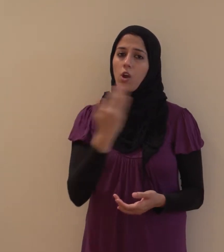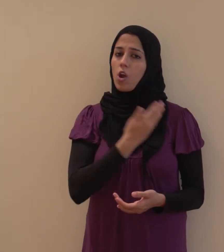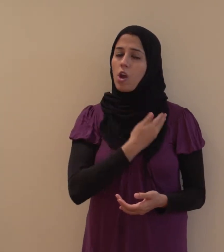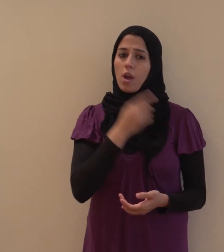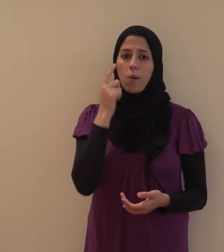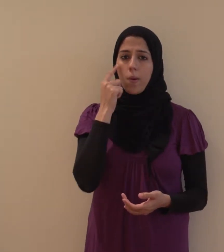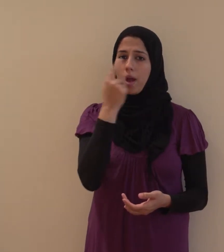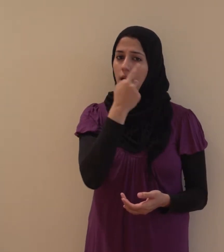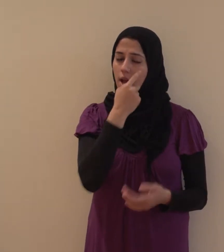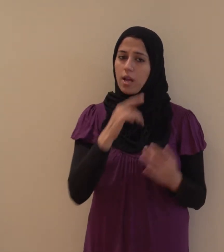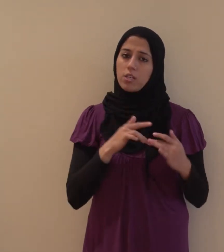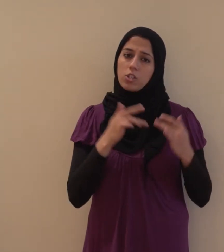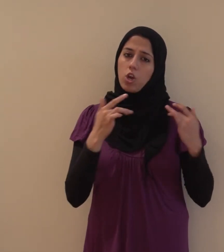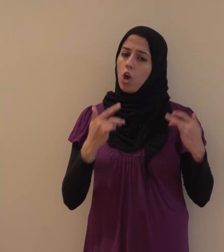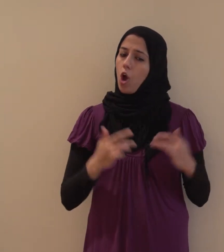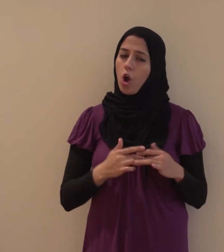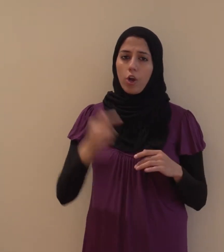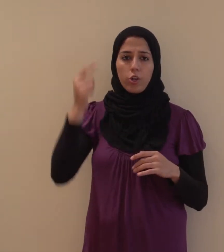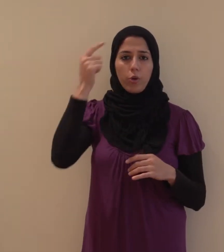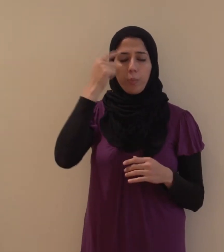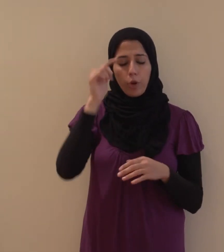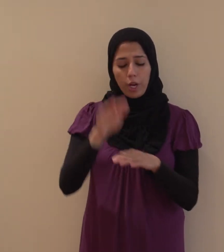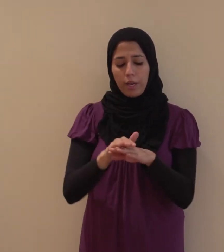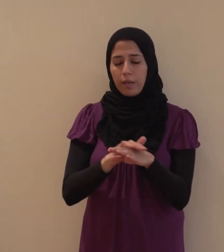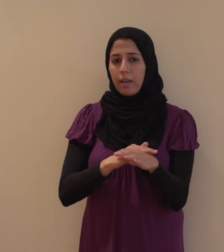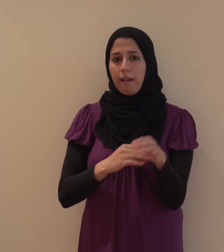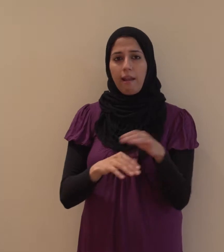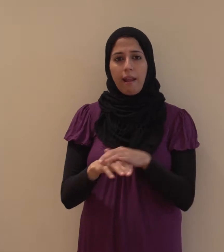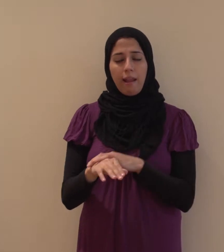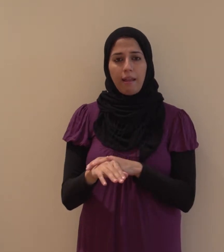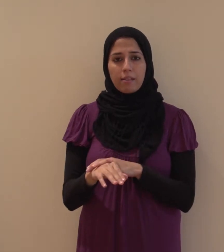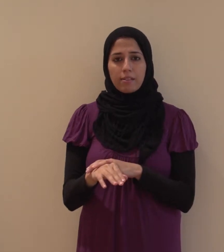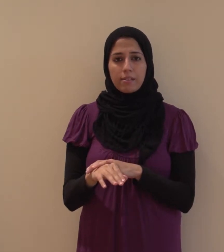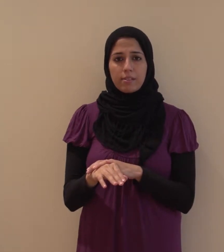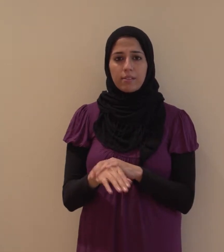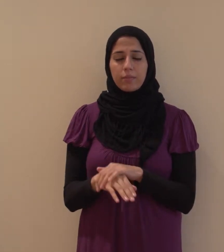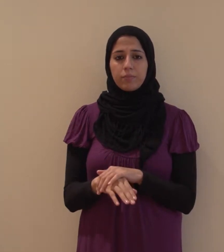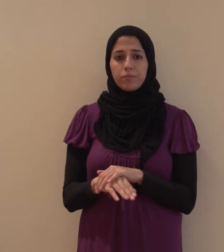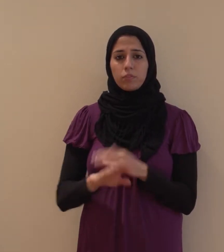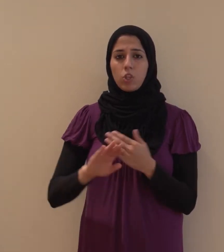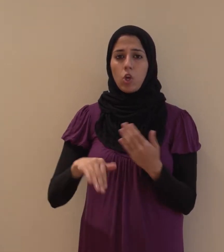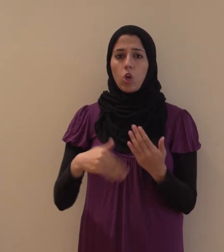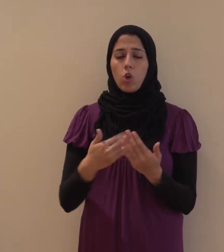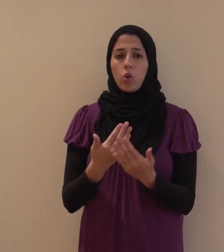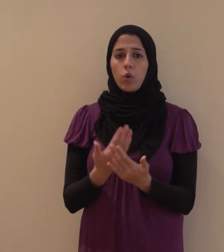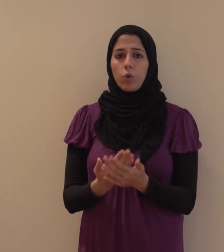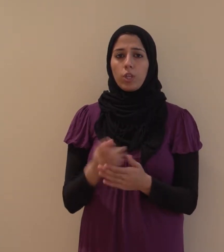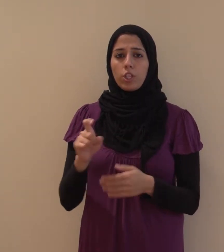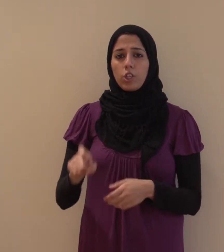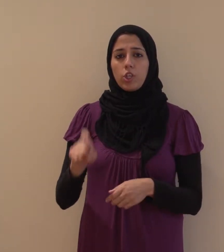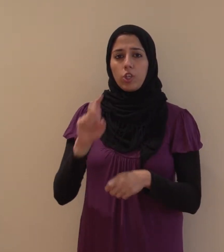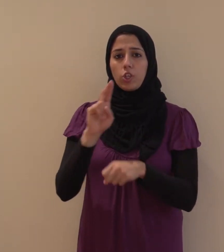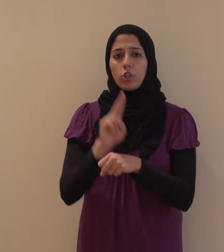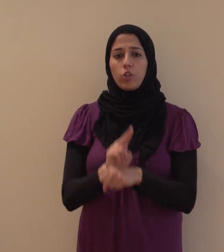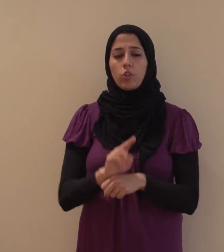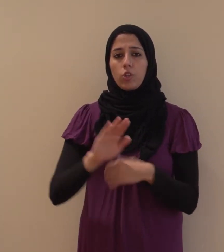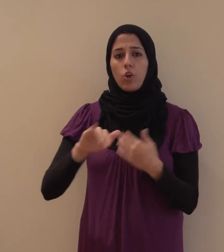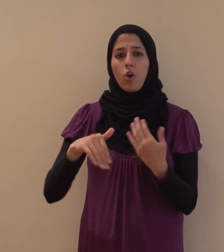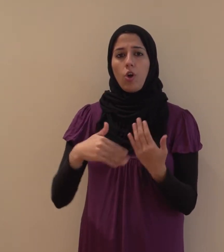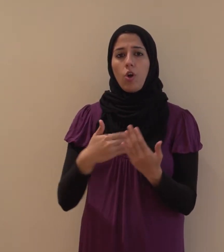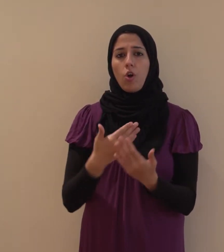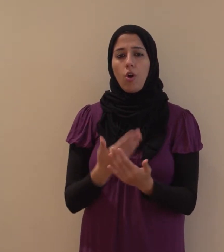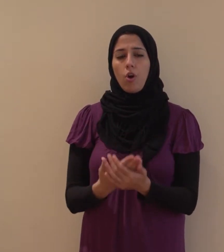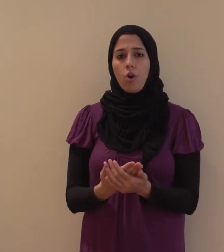you know, hands, whatever Allah subhanahu wa ta'ala has given us. So we need to utilize or use those things